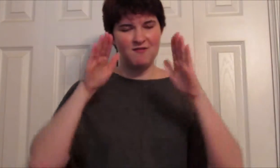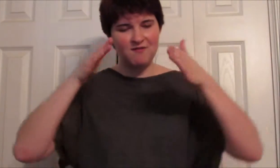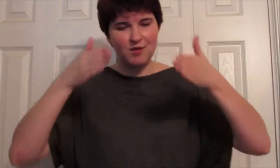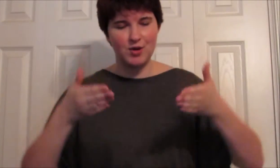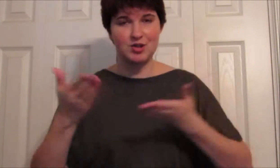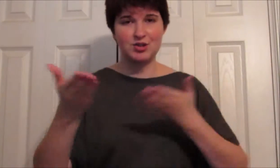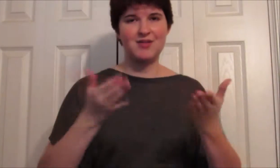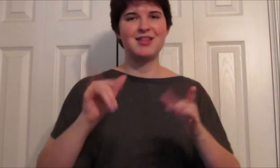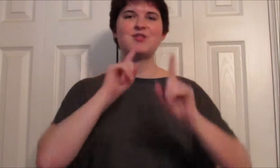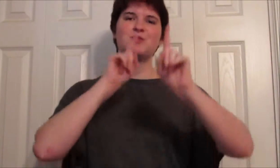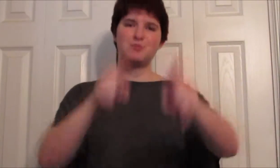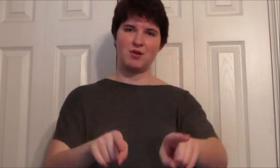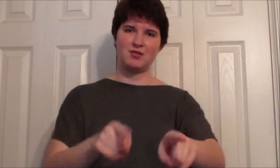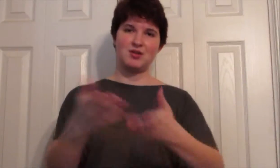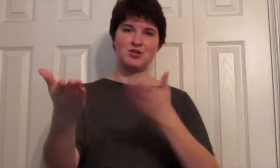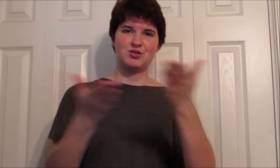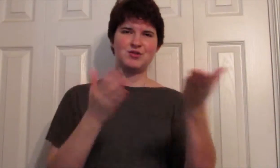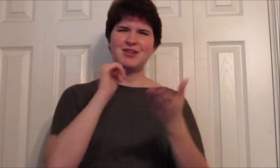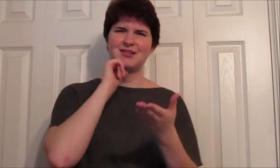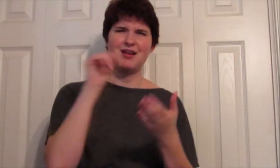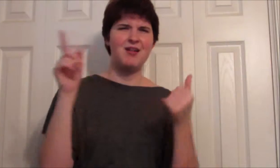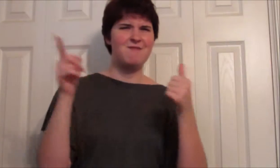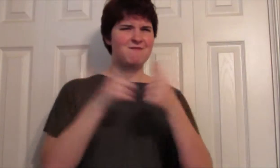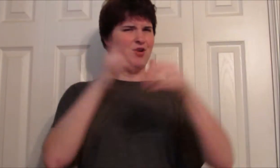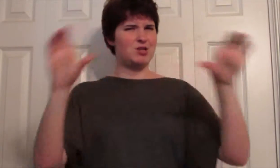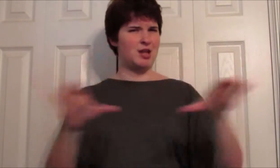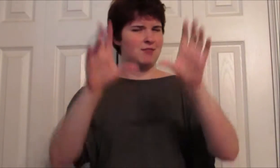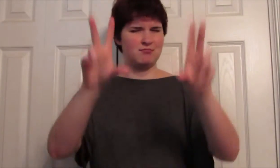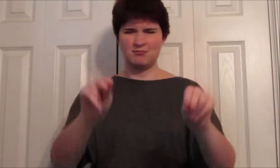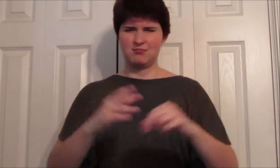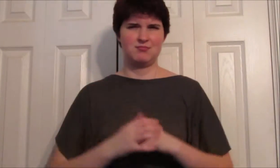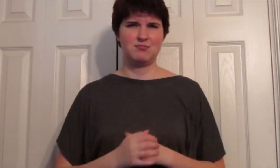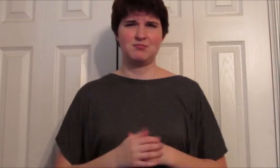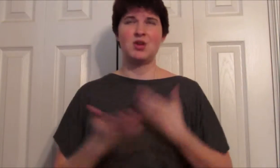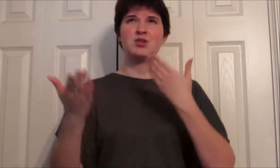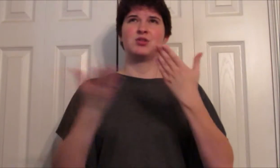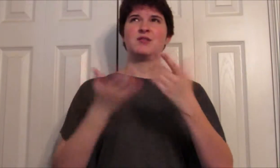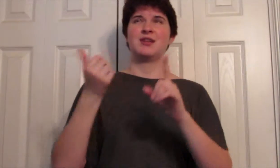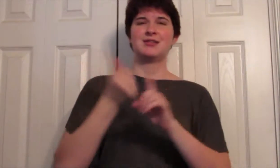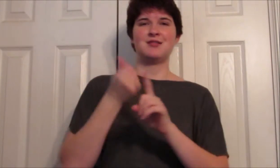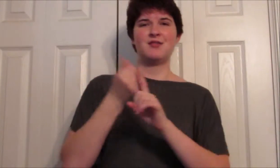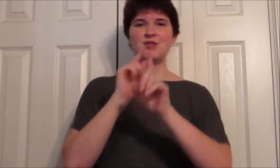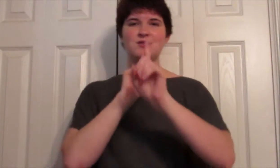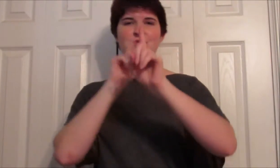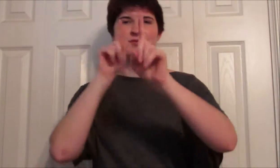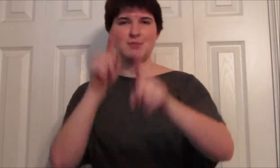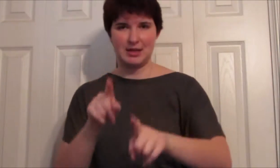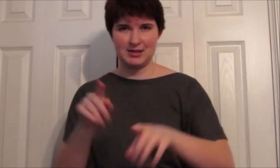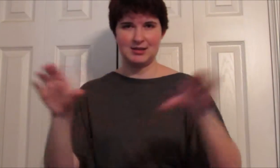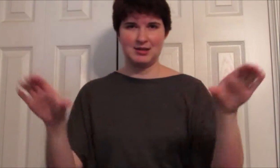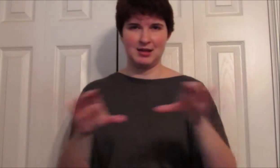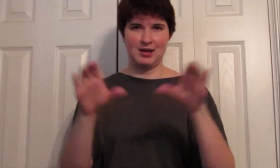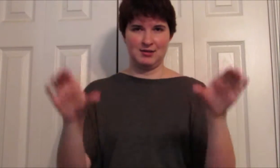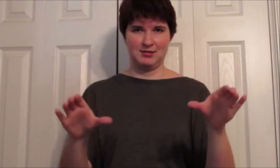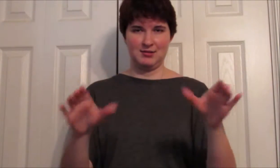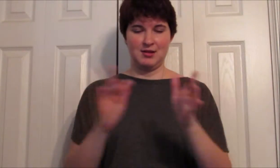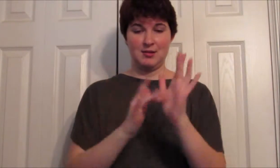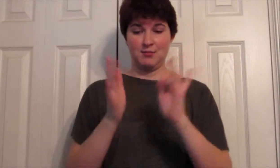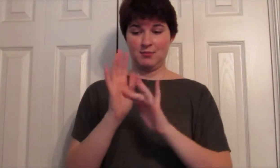a response. Serving isn't a first act. Serving is a responding act.